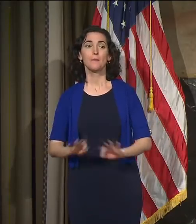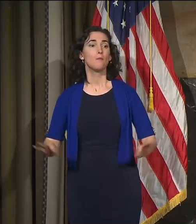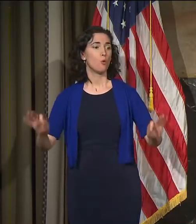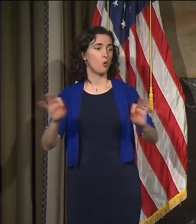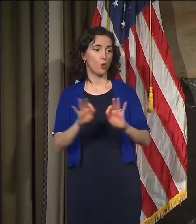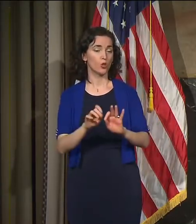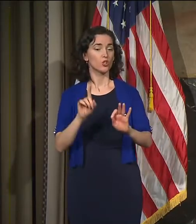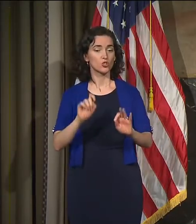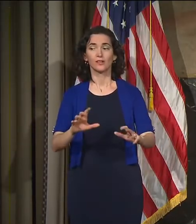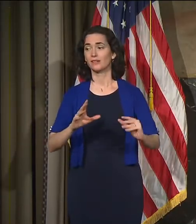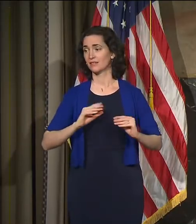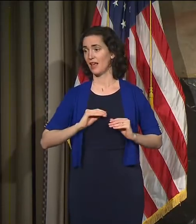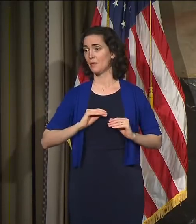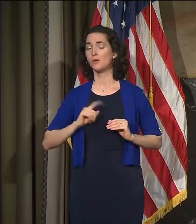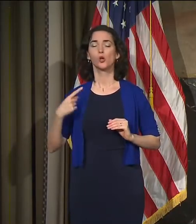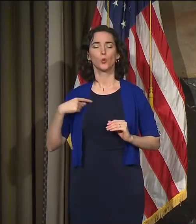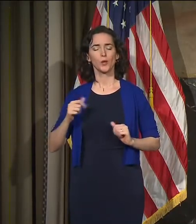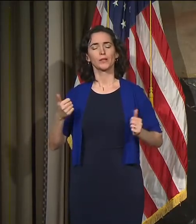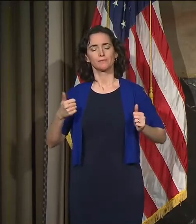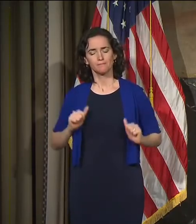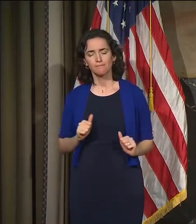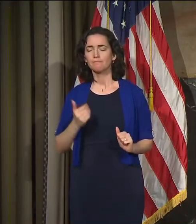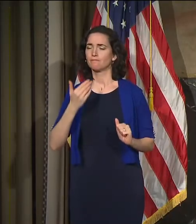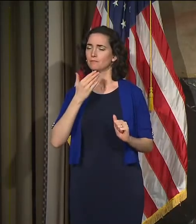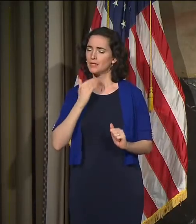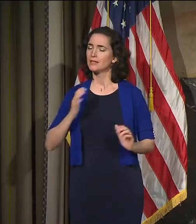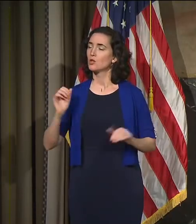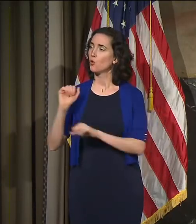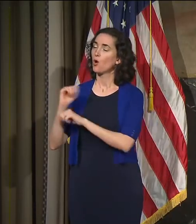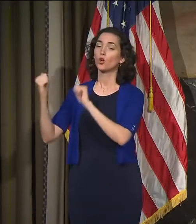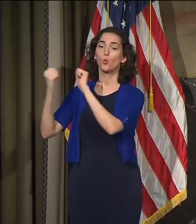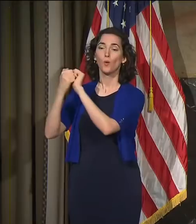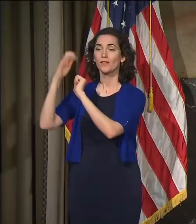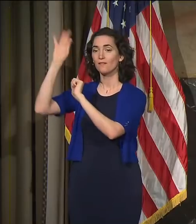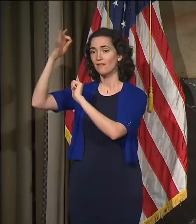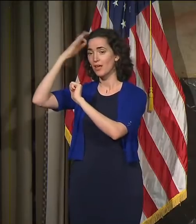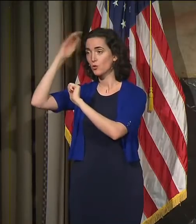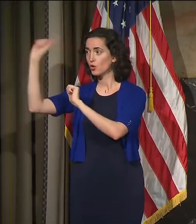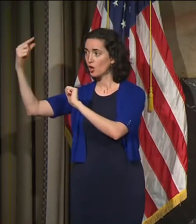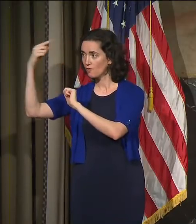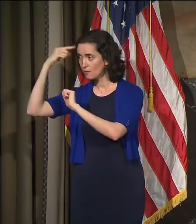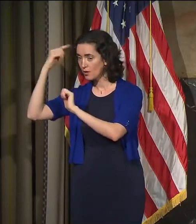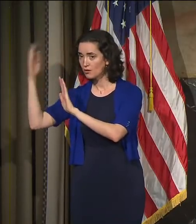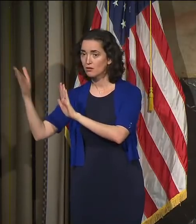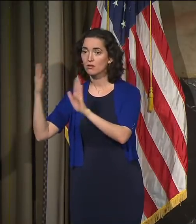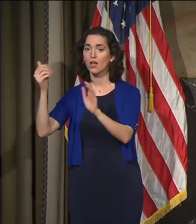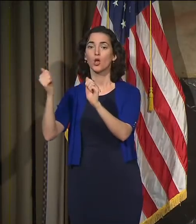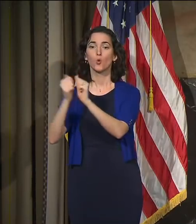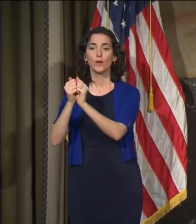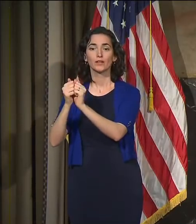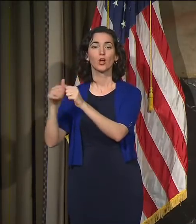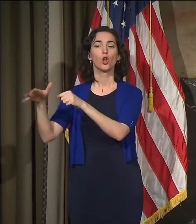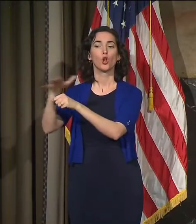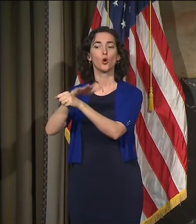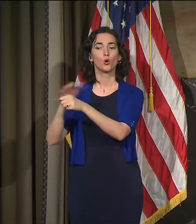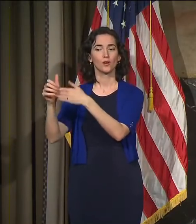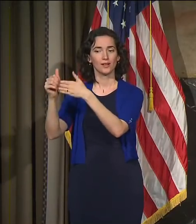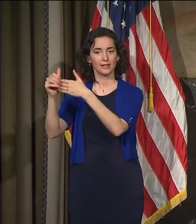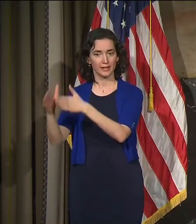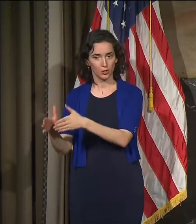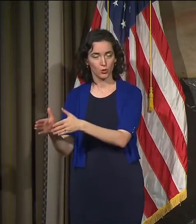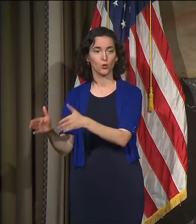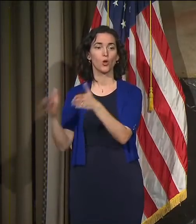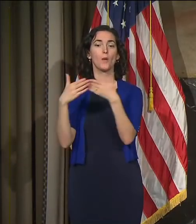important, and we're going to do everything that we can, working with the federal government, with local leaders,